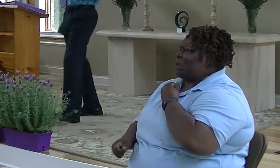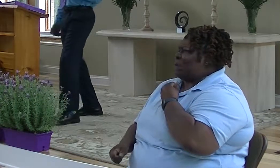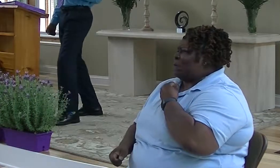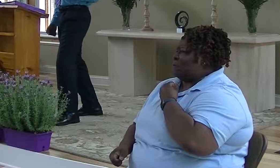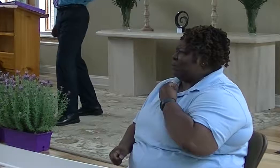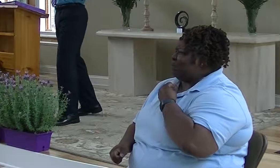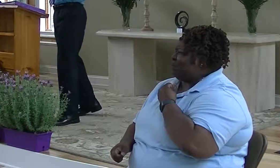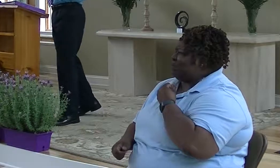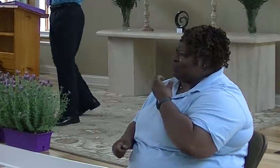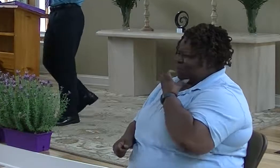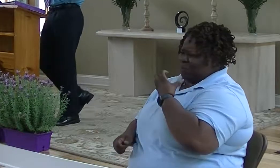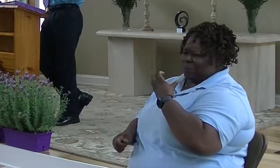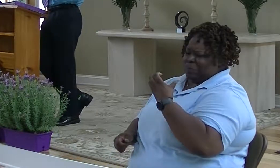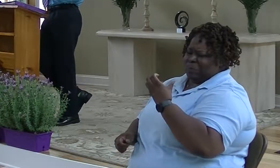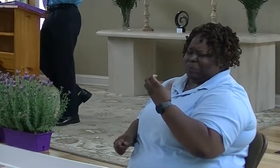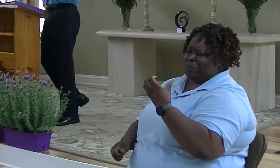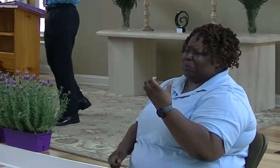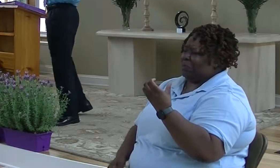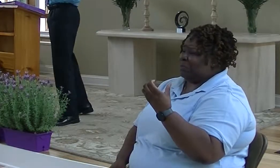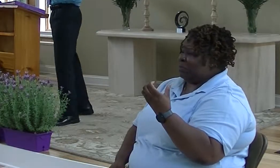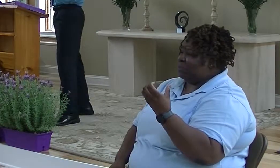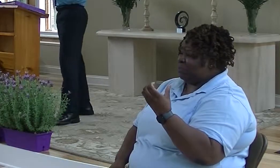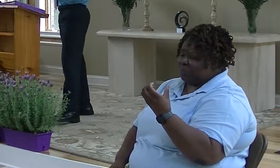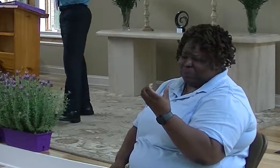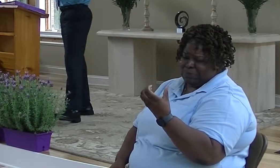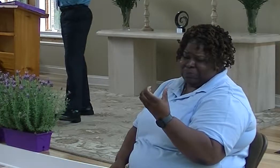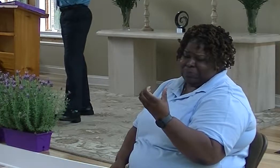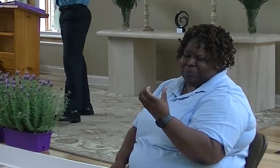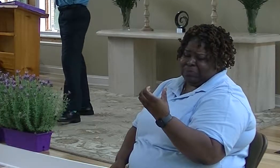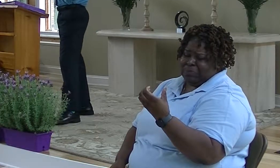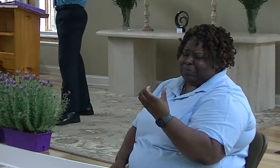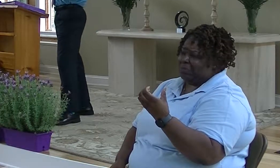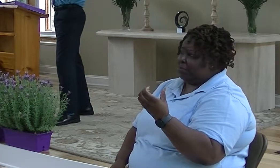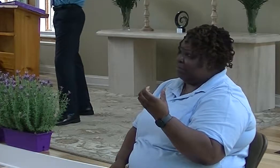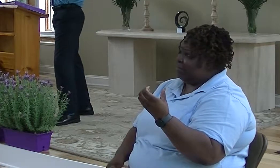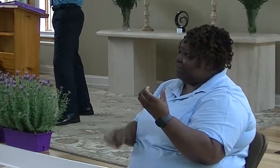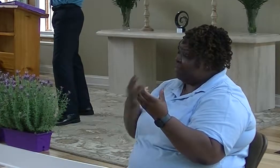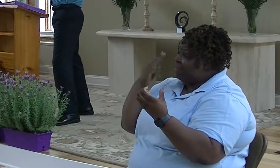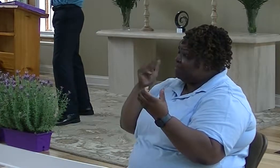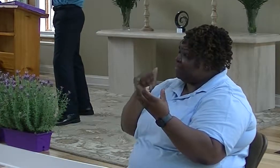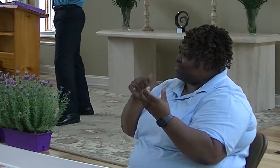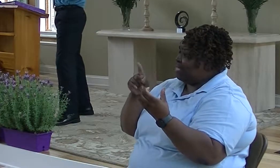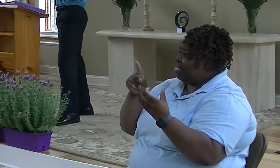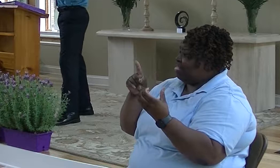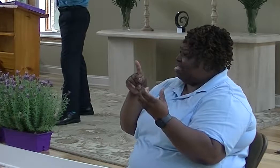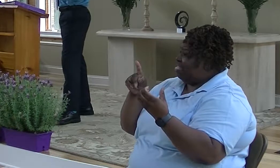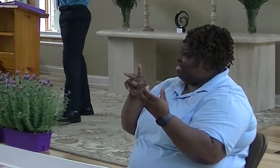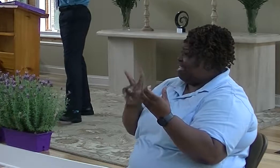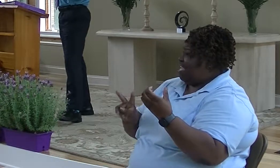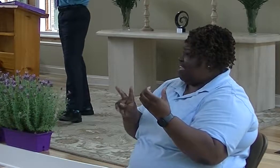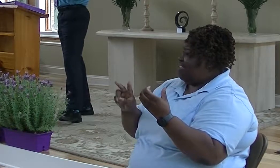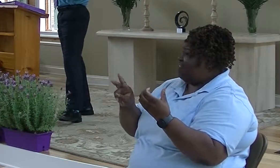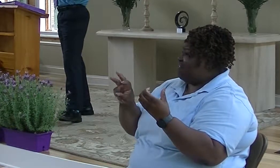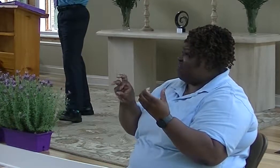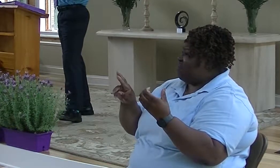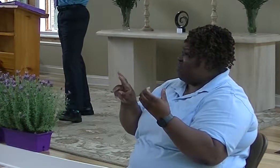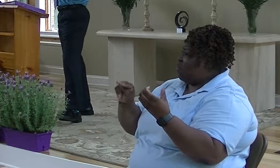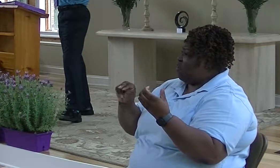And then pull the lemon away from your face and look at it. And see that there is half a worm remaining.